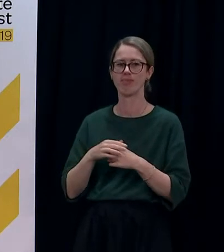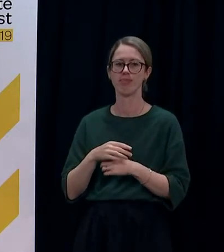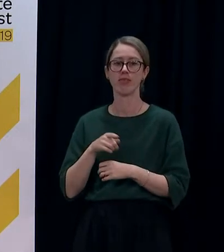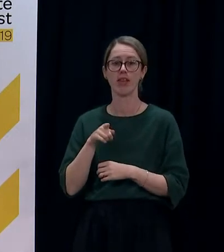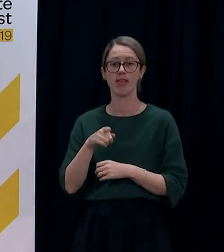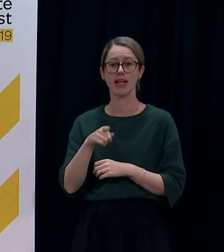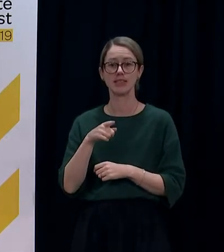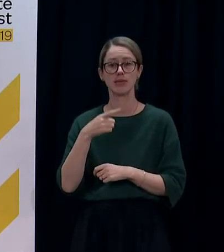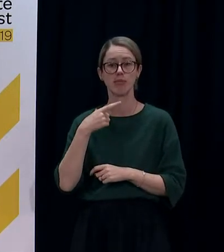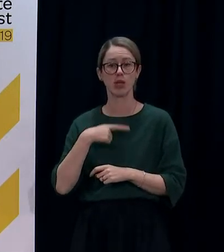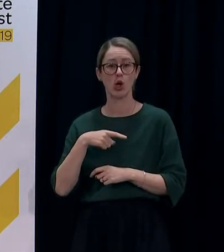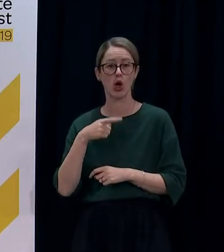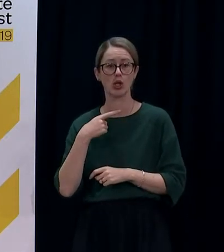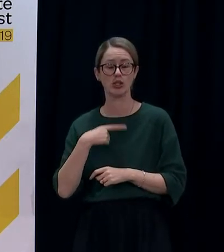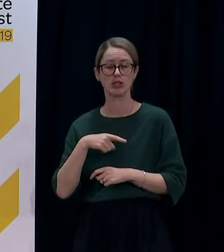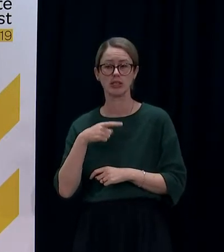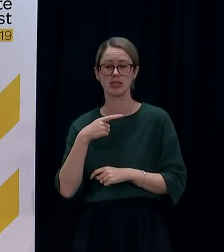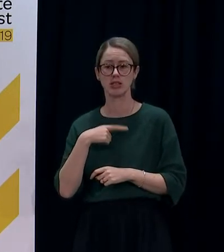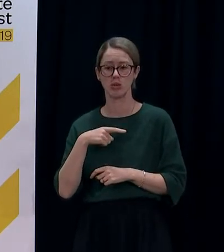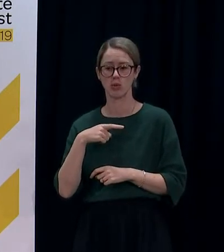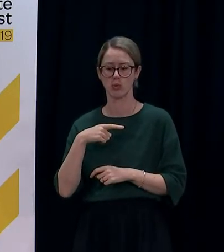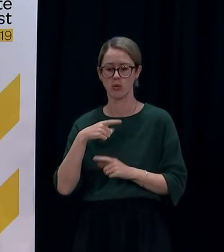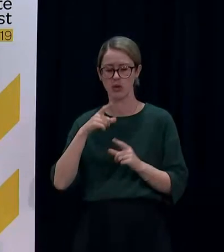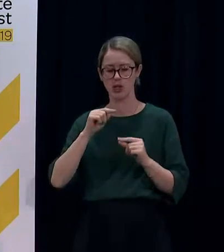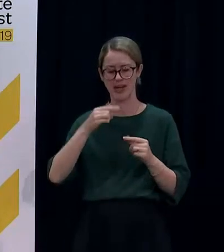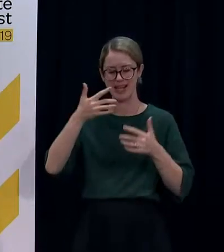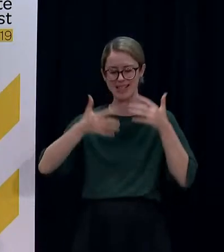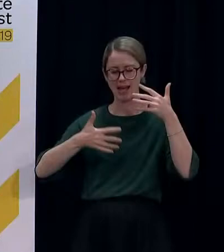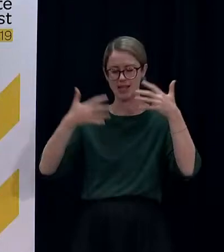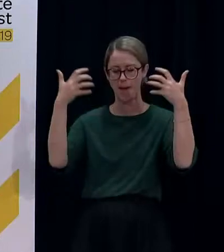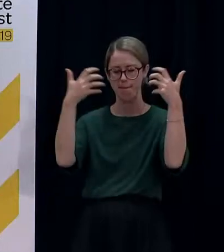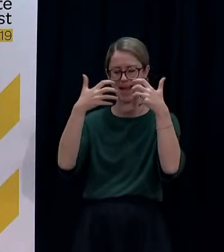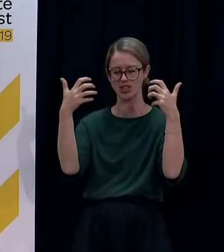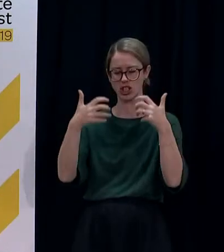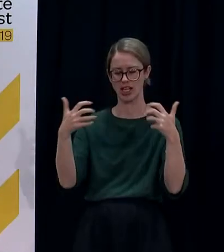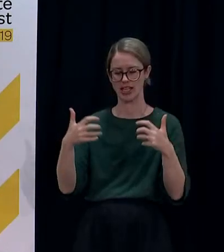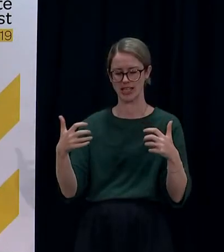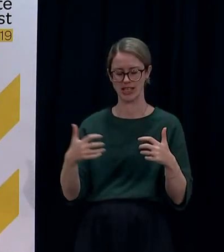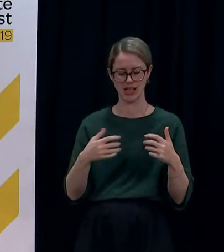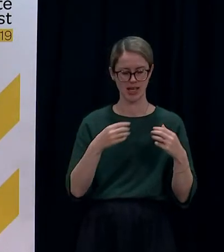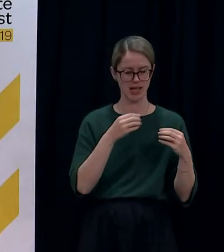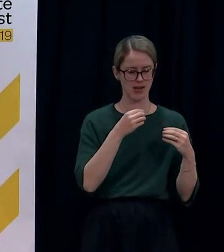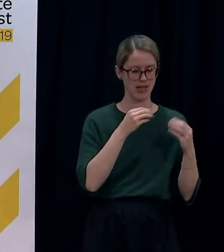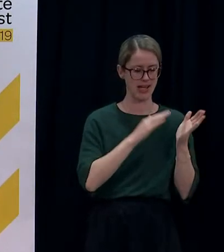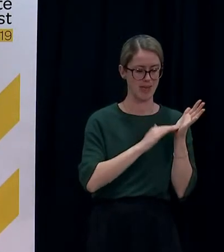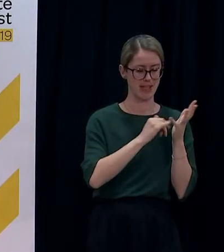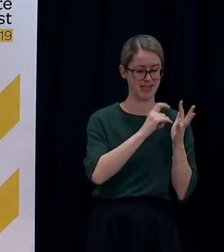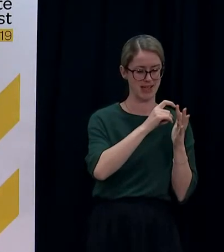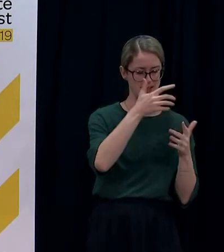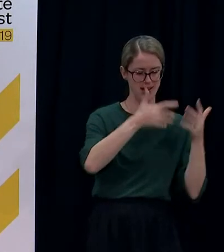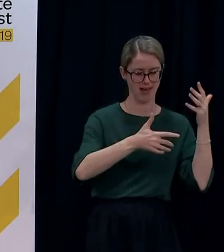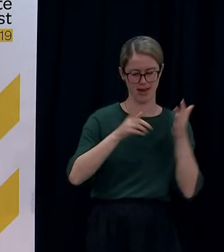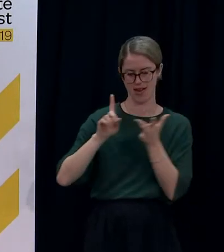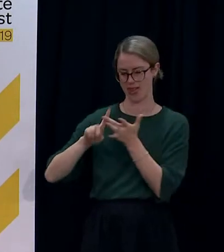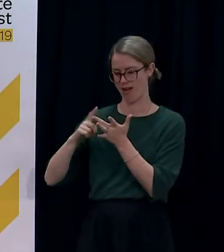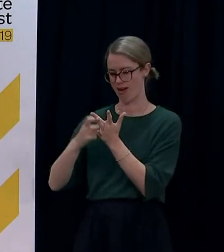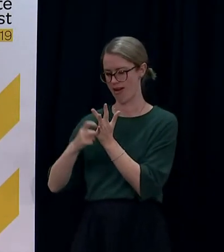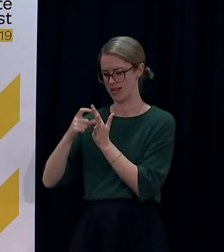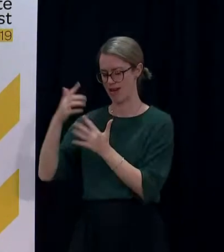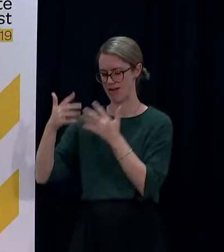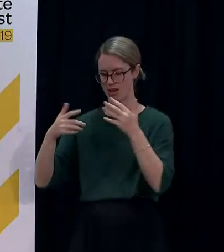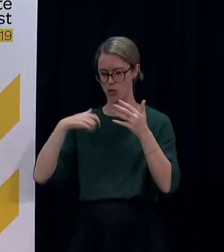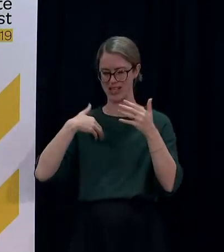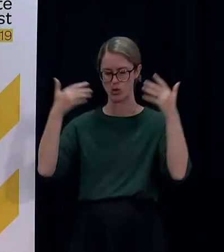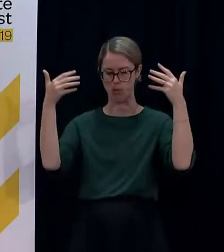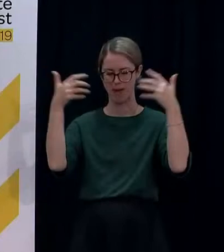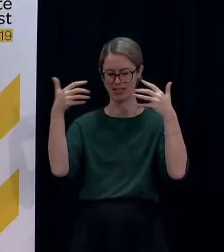is often because we're doing a data matching exercise between the Ministry of Social Development and the Inland Revenue Department.